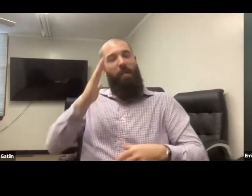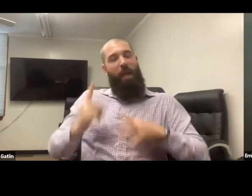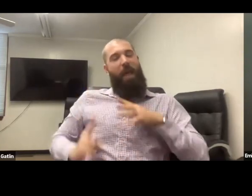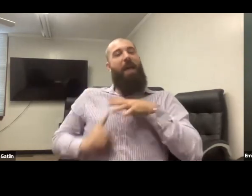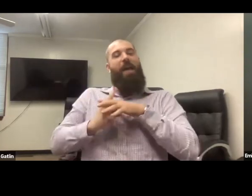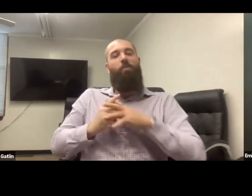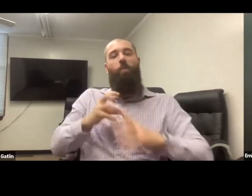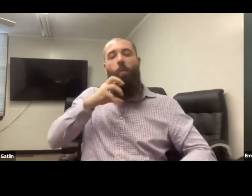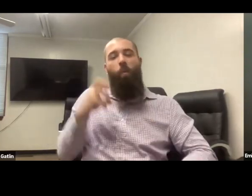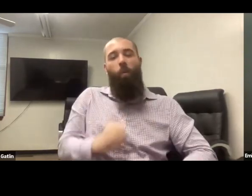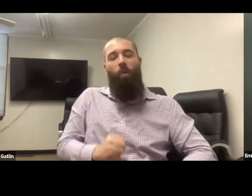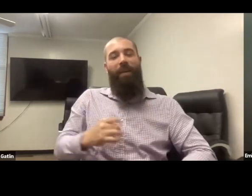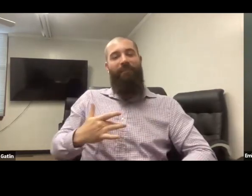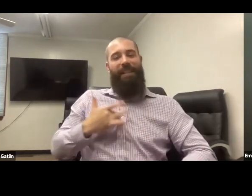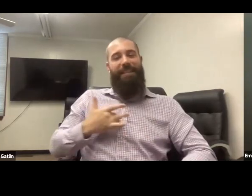And sometimes